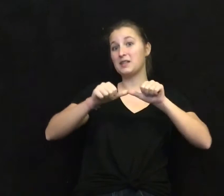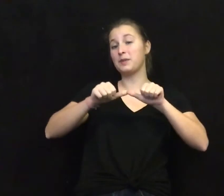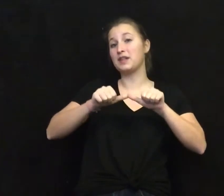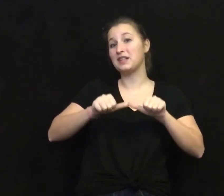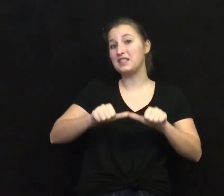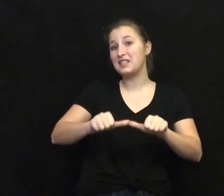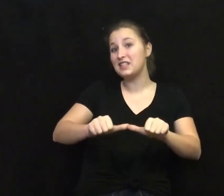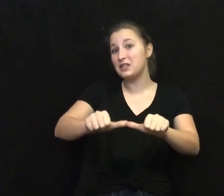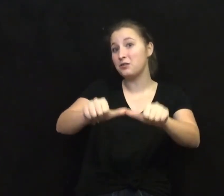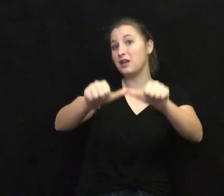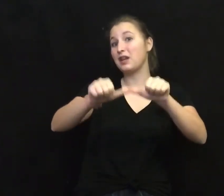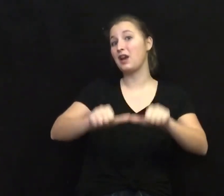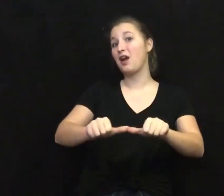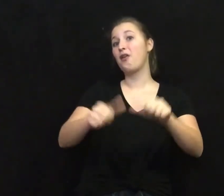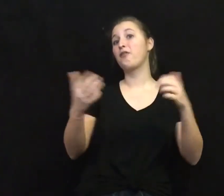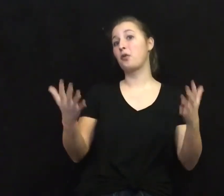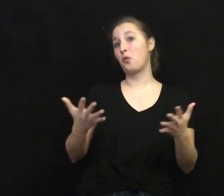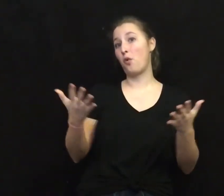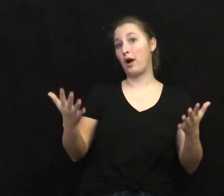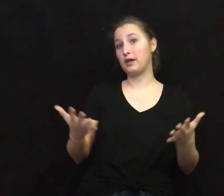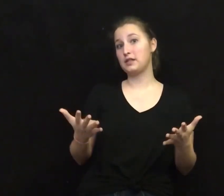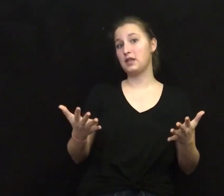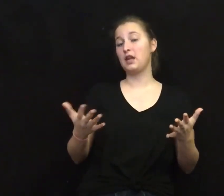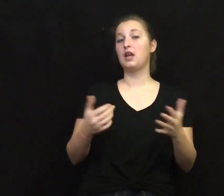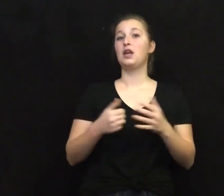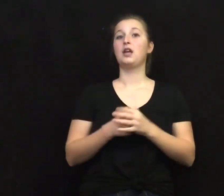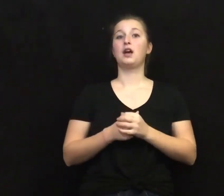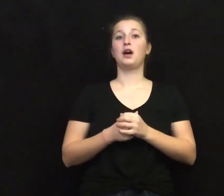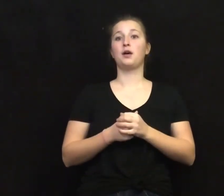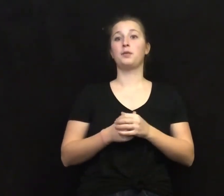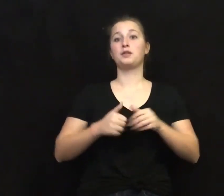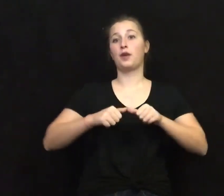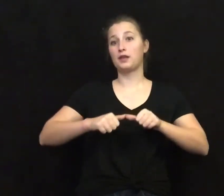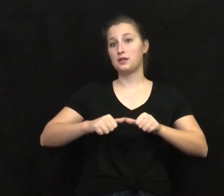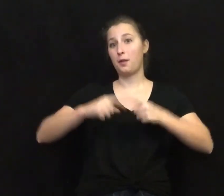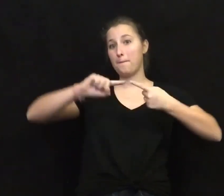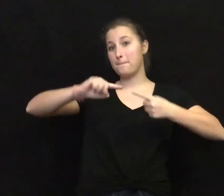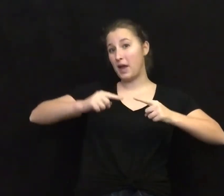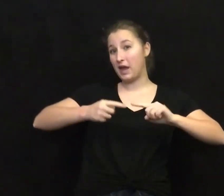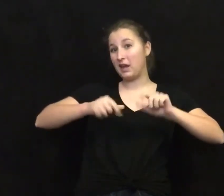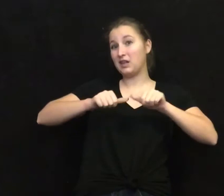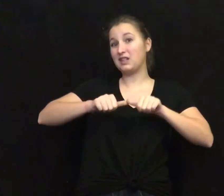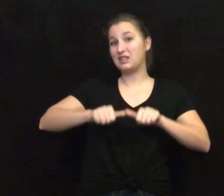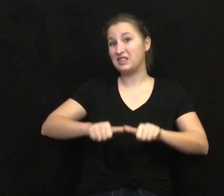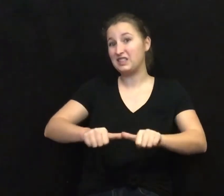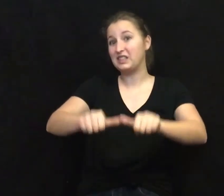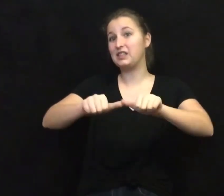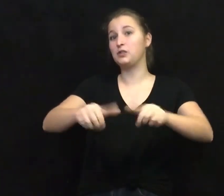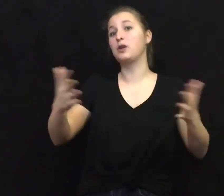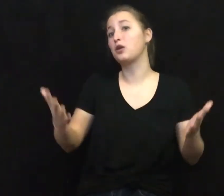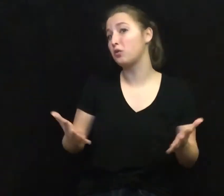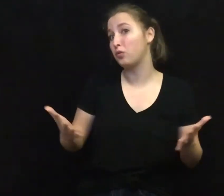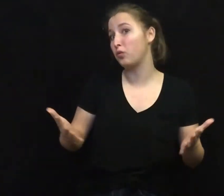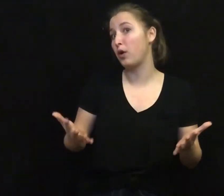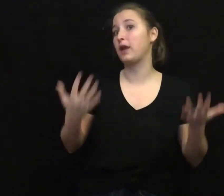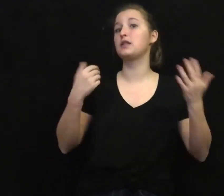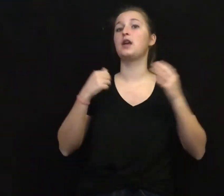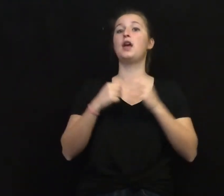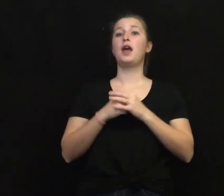been continuing for what? And so that's pain continuing what? And